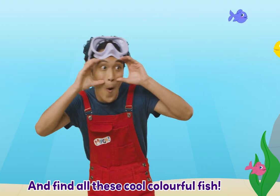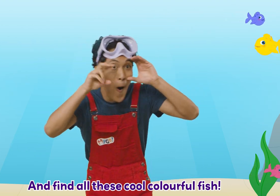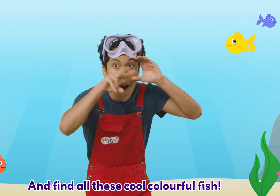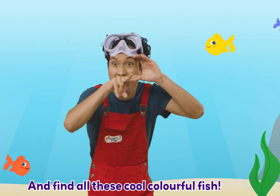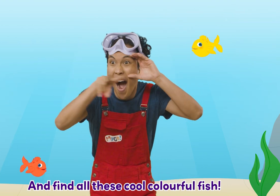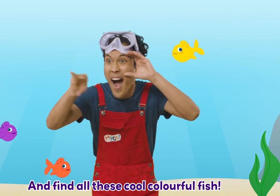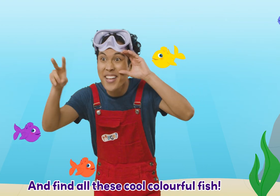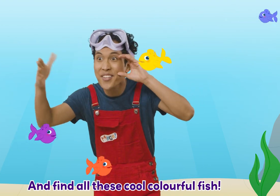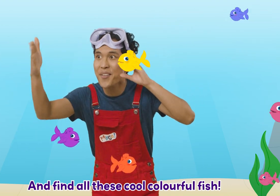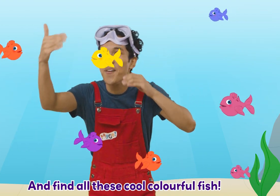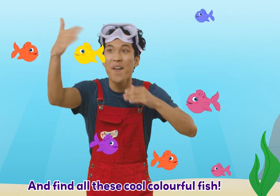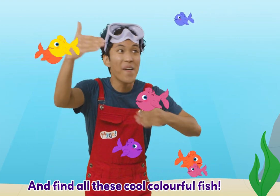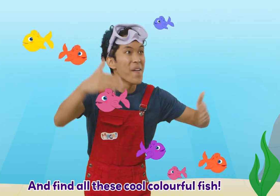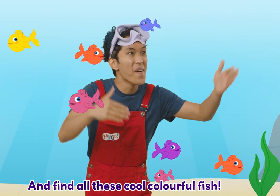cool, colorful fish.